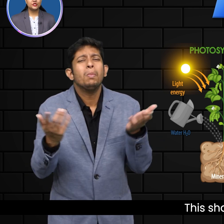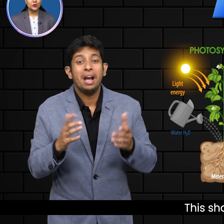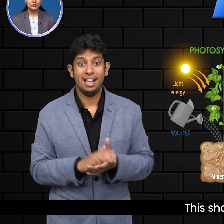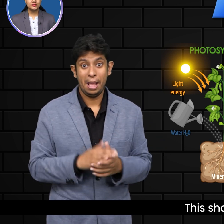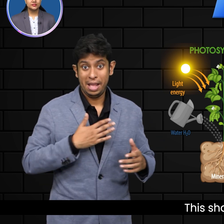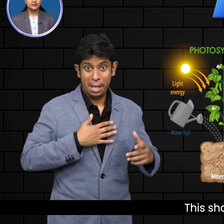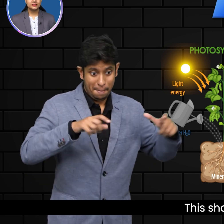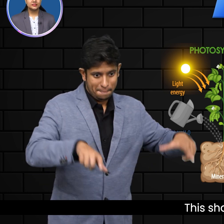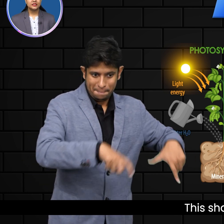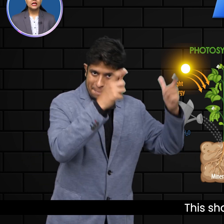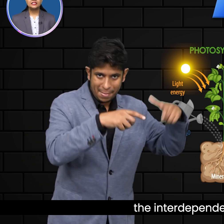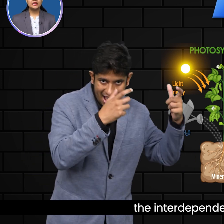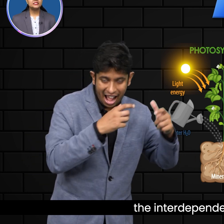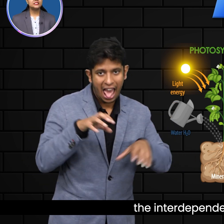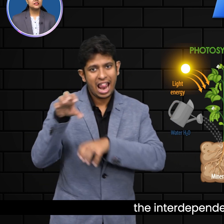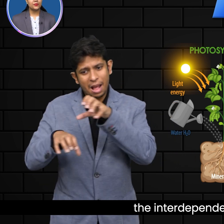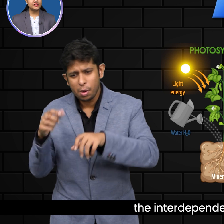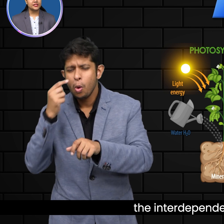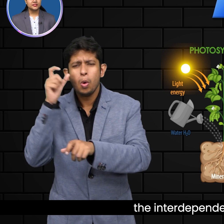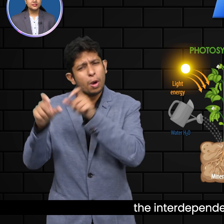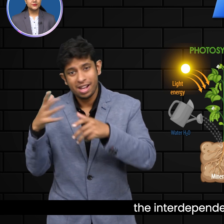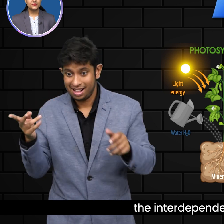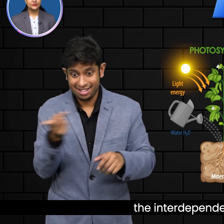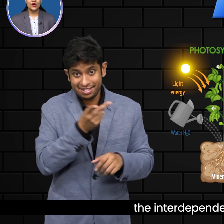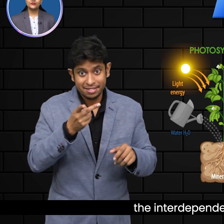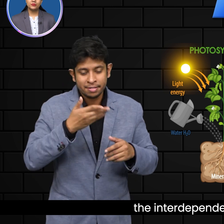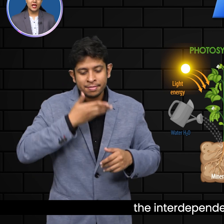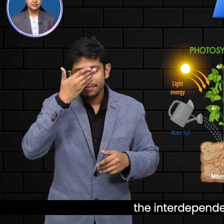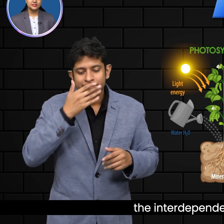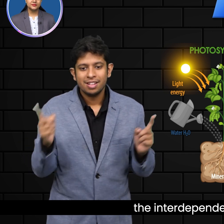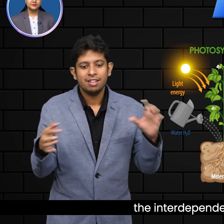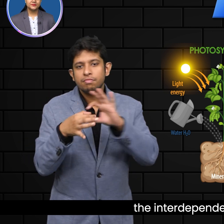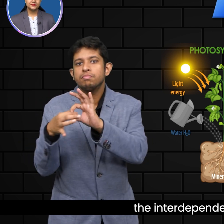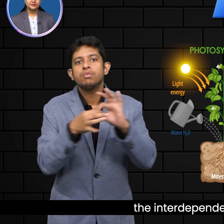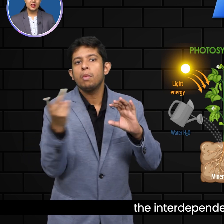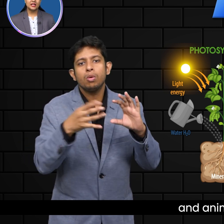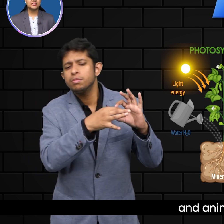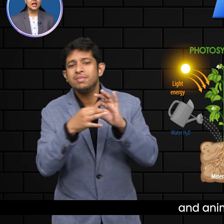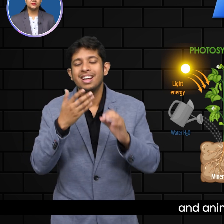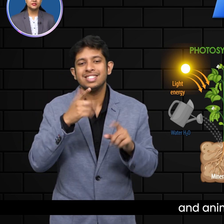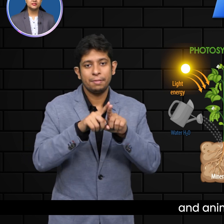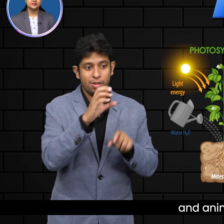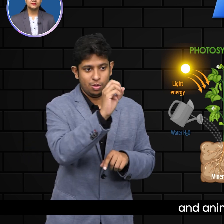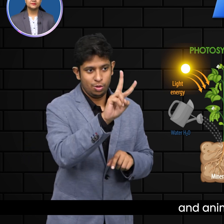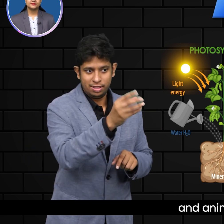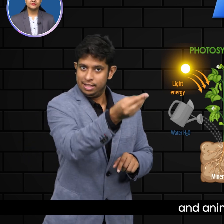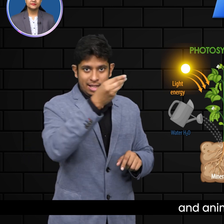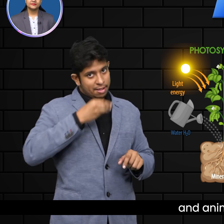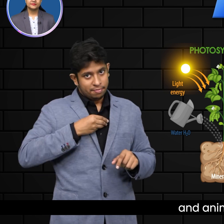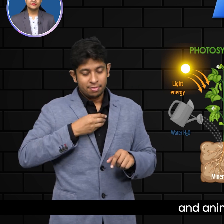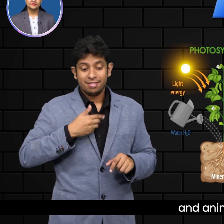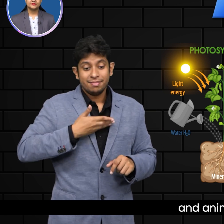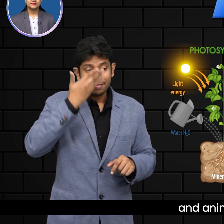This shows the interdependence of plants and animals.